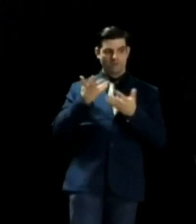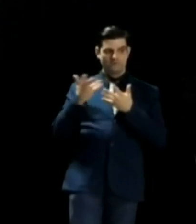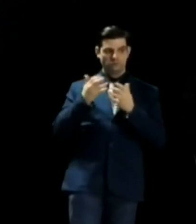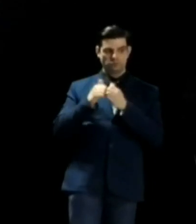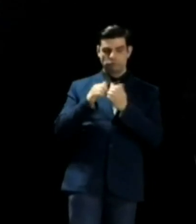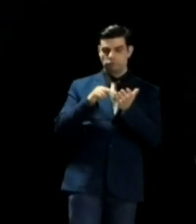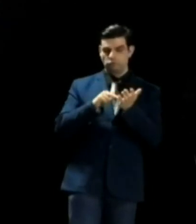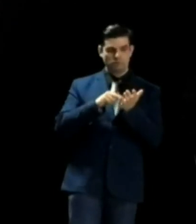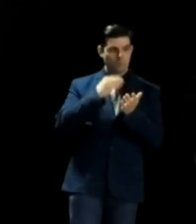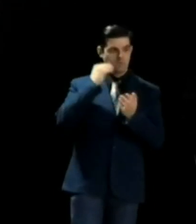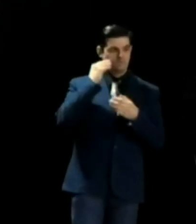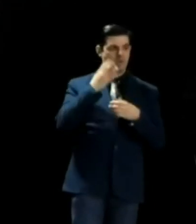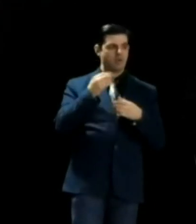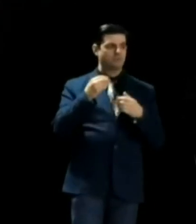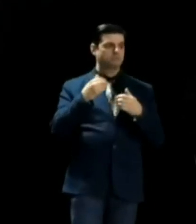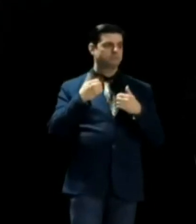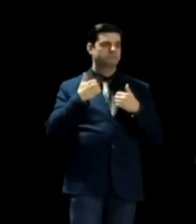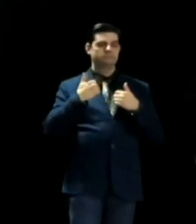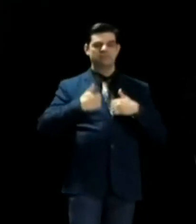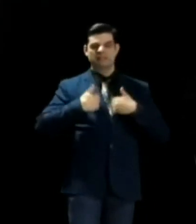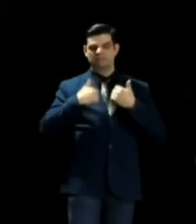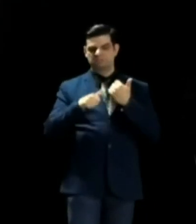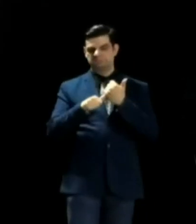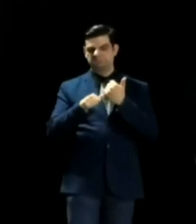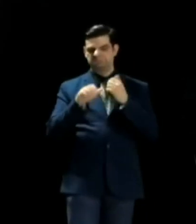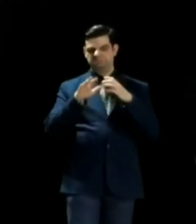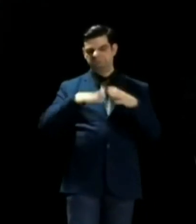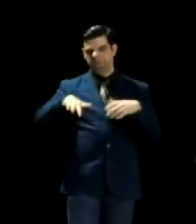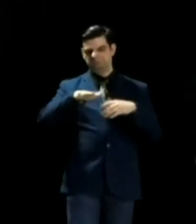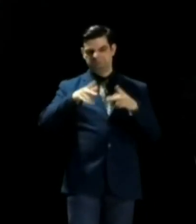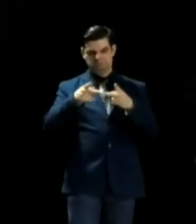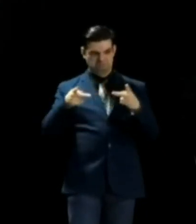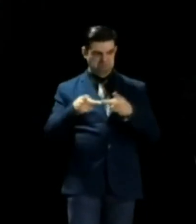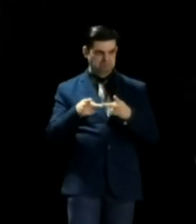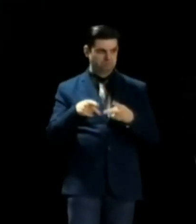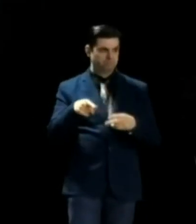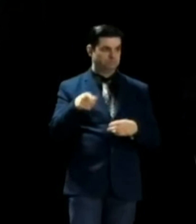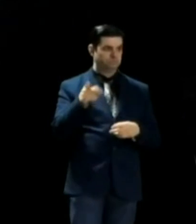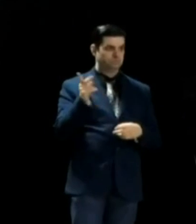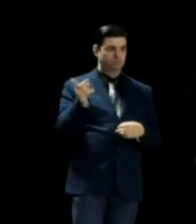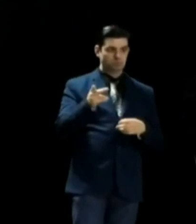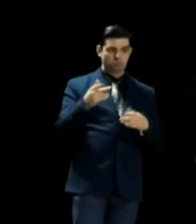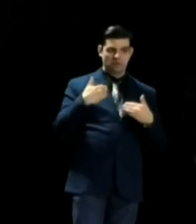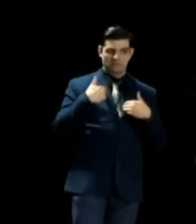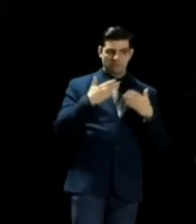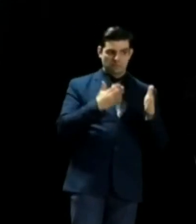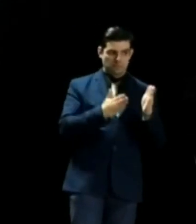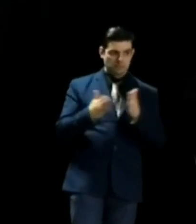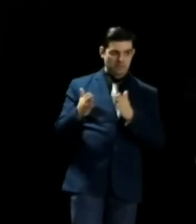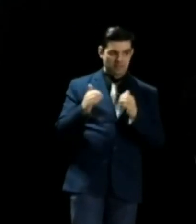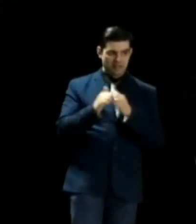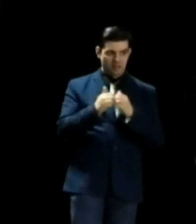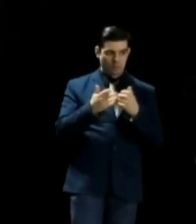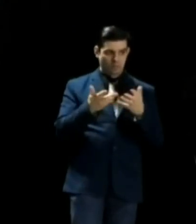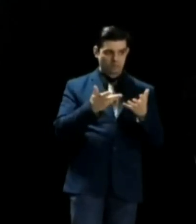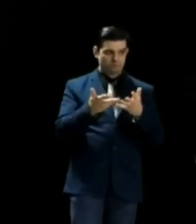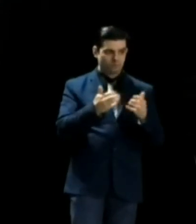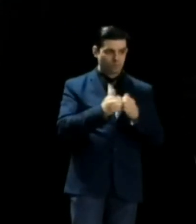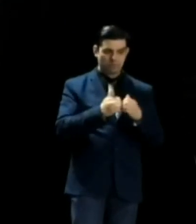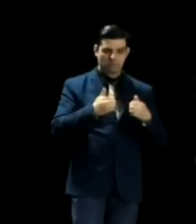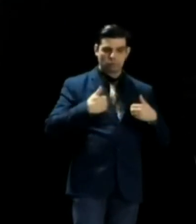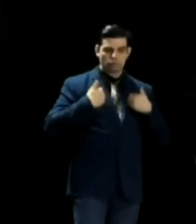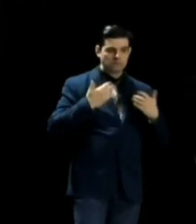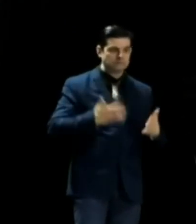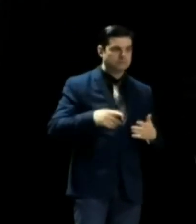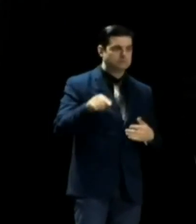category, did they have a cohesive plan about how they're communicating with residents and the residents' families when cases